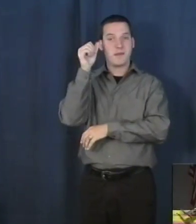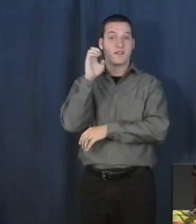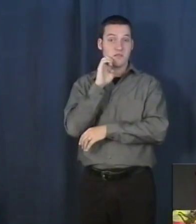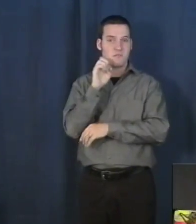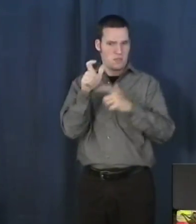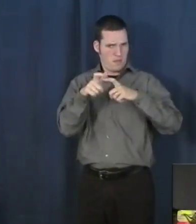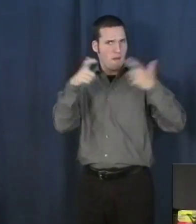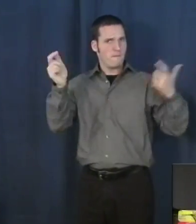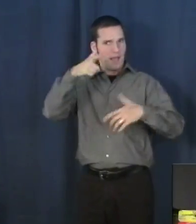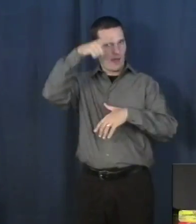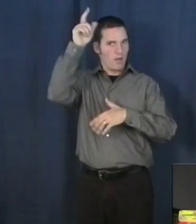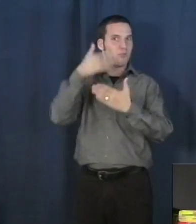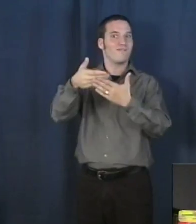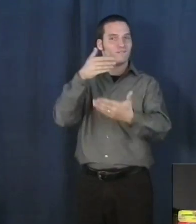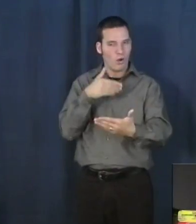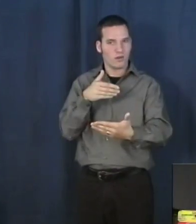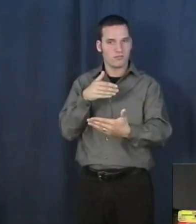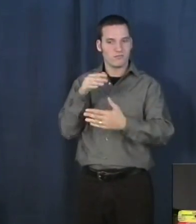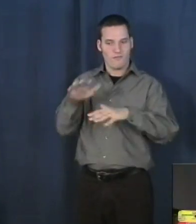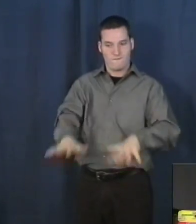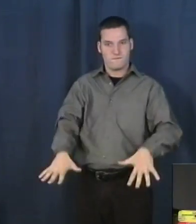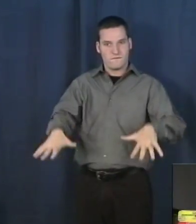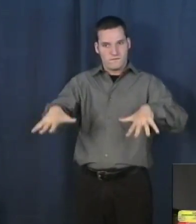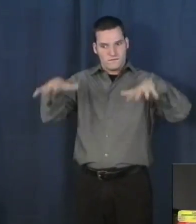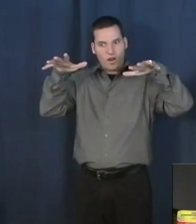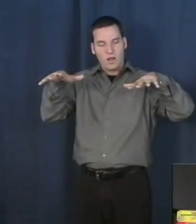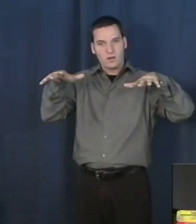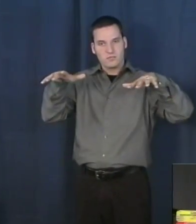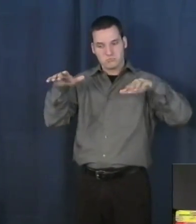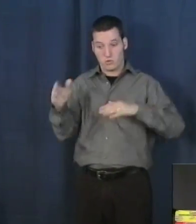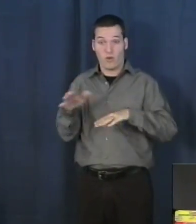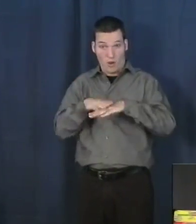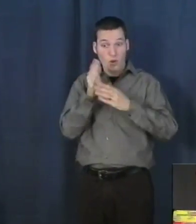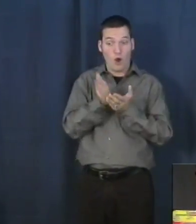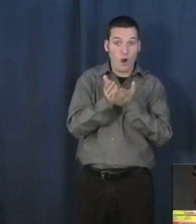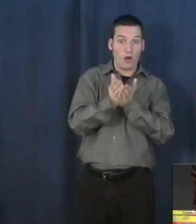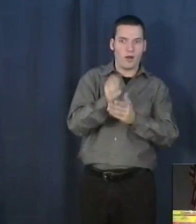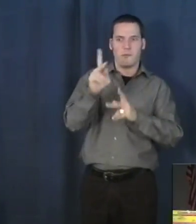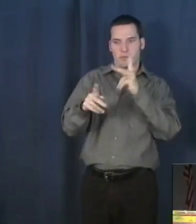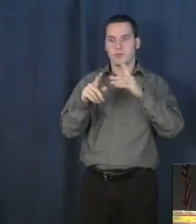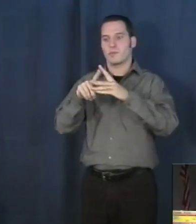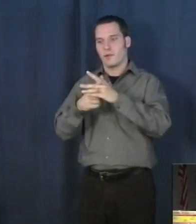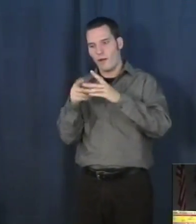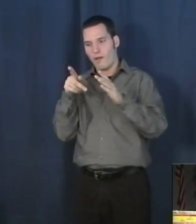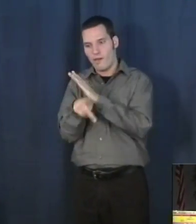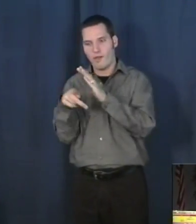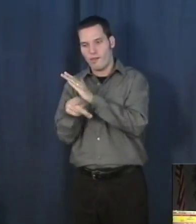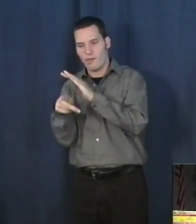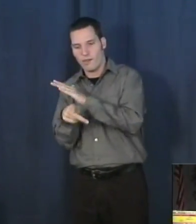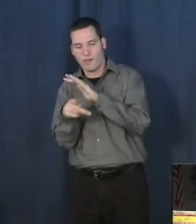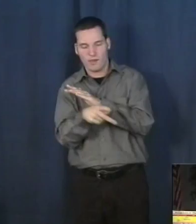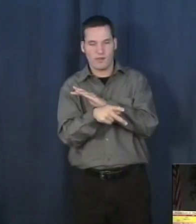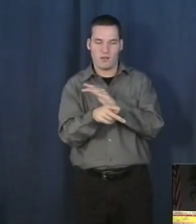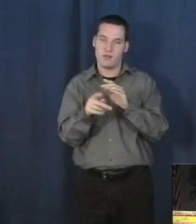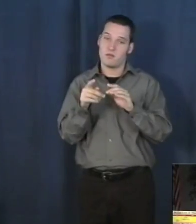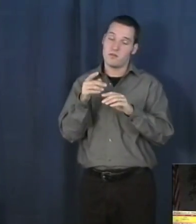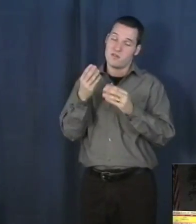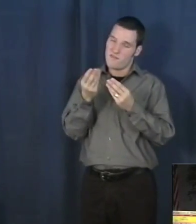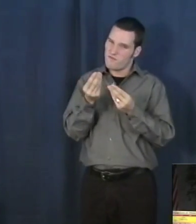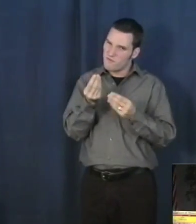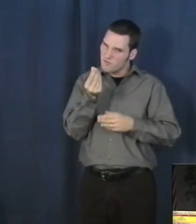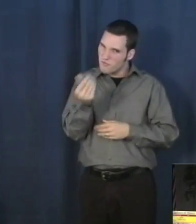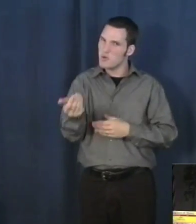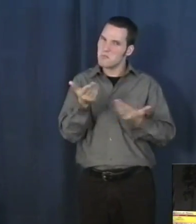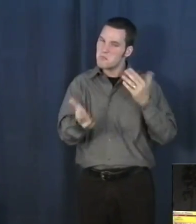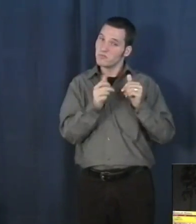They were big lizards before the flood. Noah took them on the ark. People began killing them. There are very, very few left today, but there might be a few still